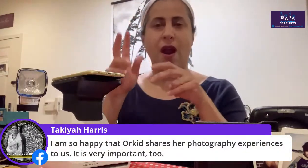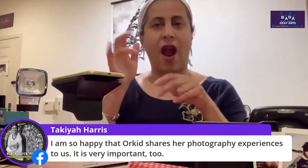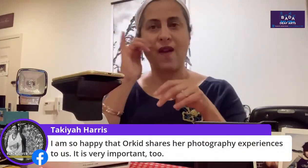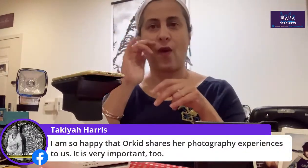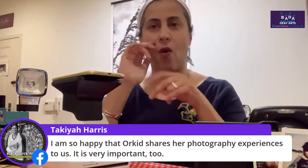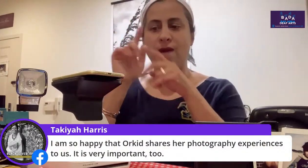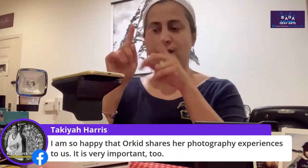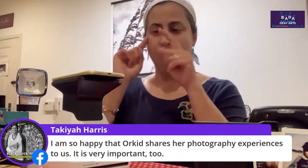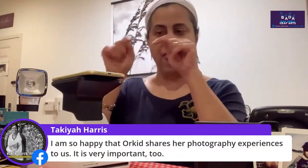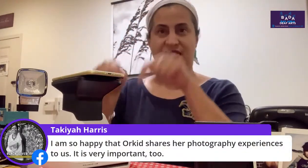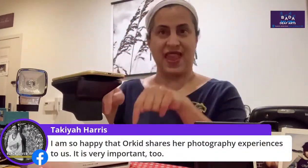And with this, you